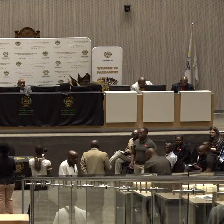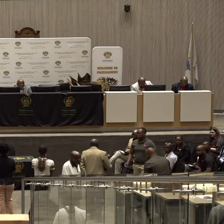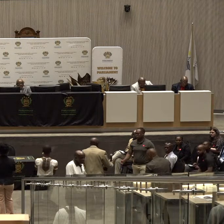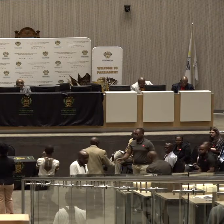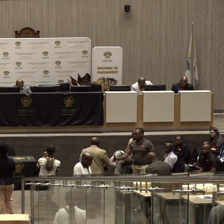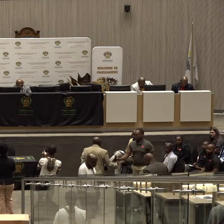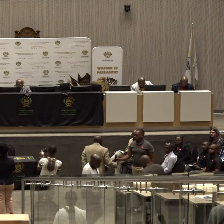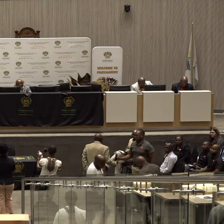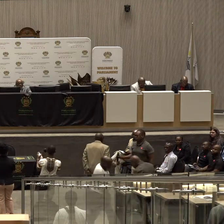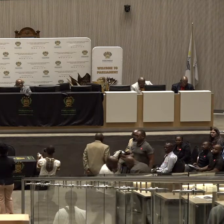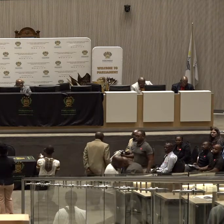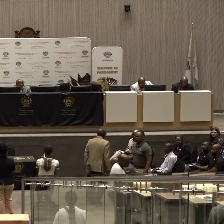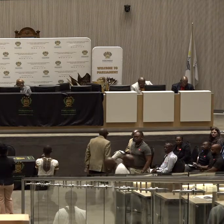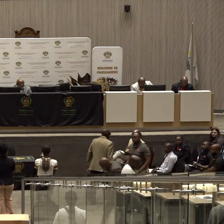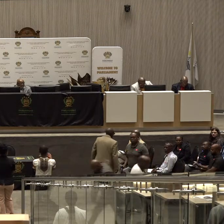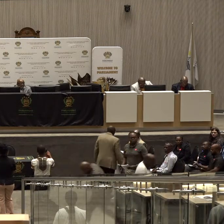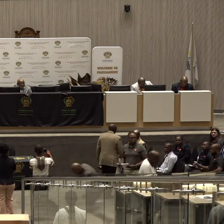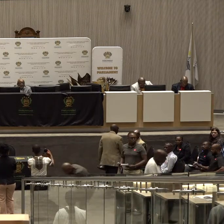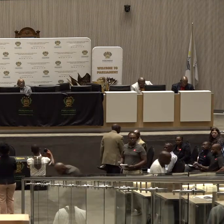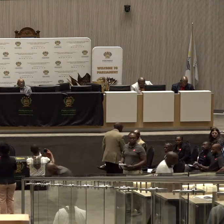thank you